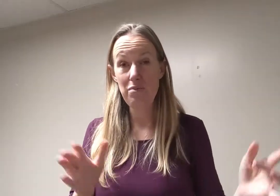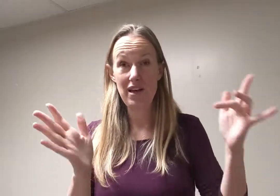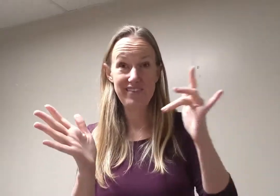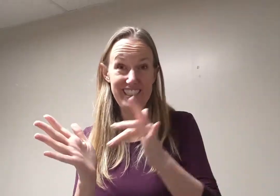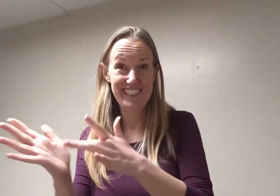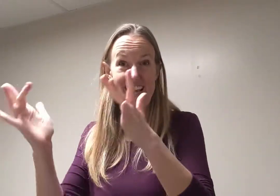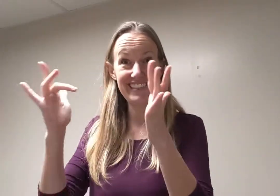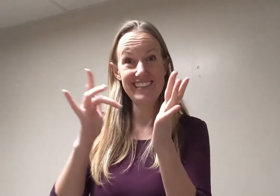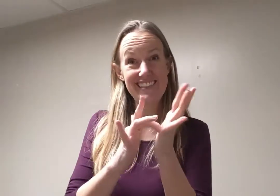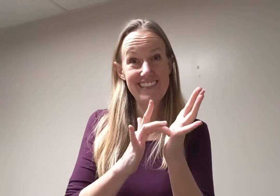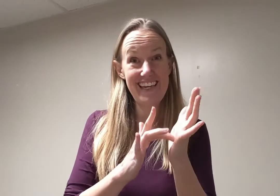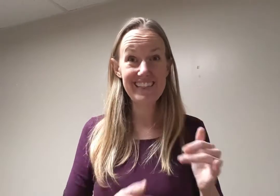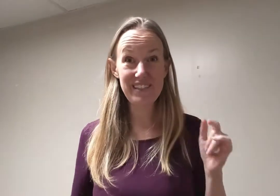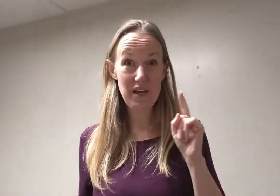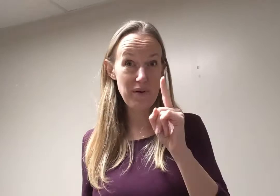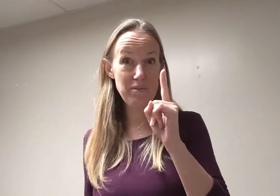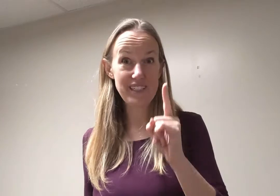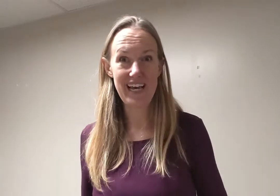of Jesus. Okay, let's do that one more time.